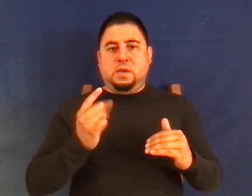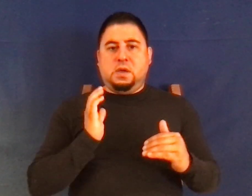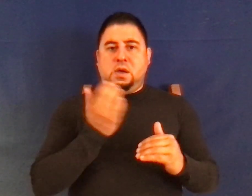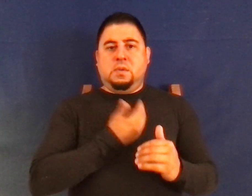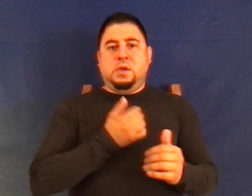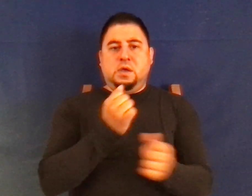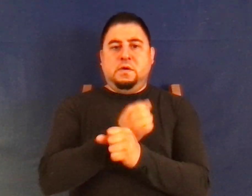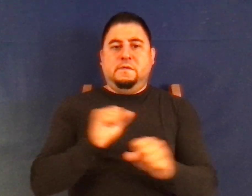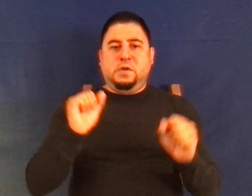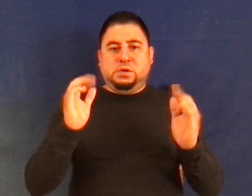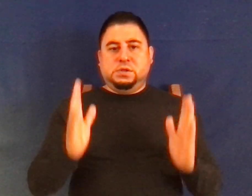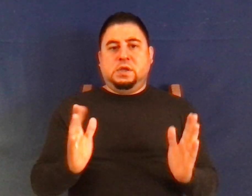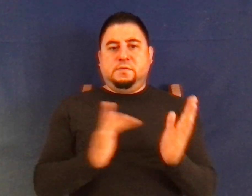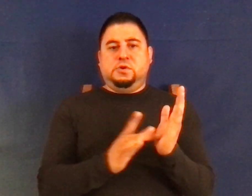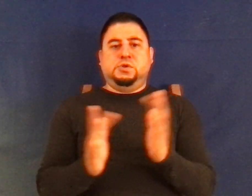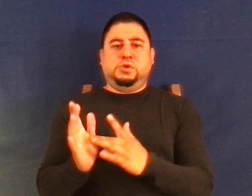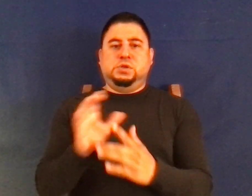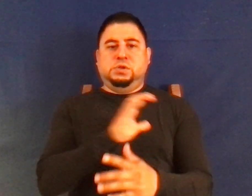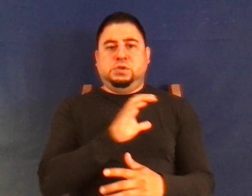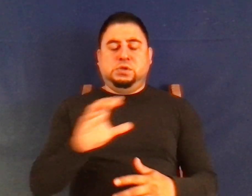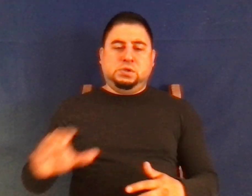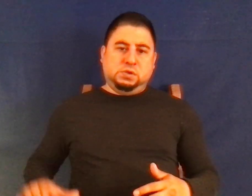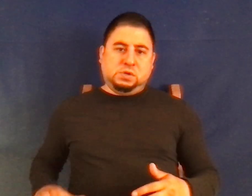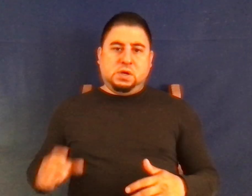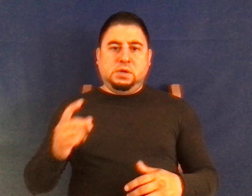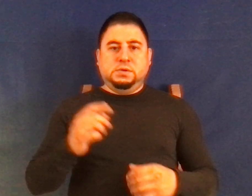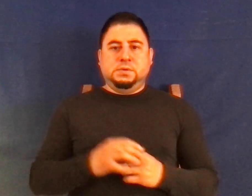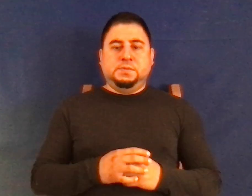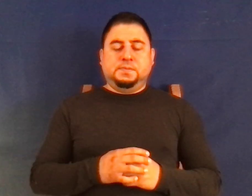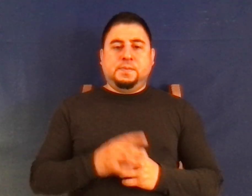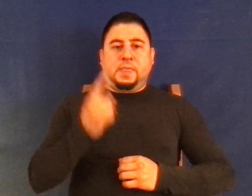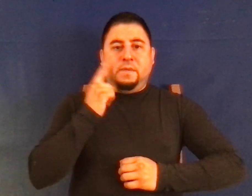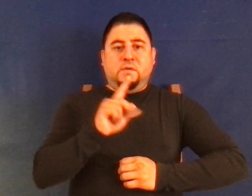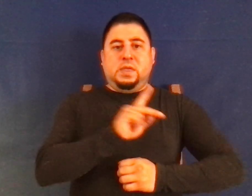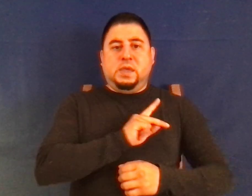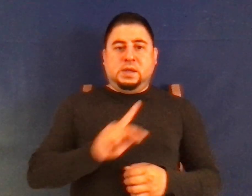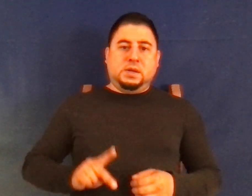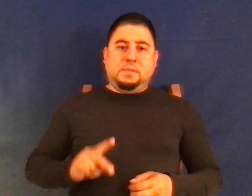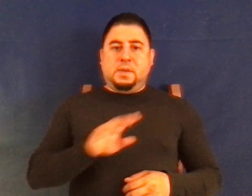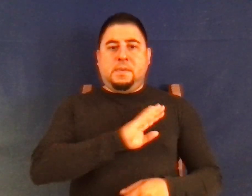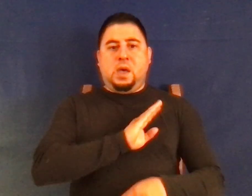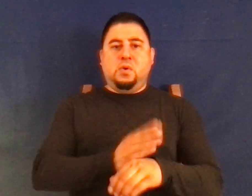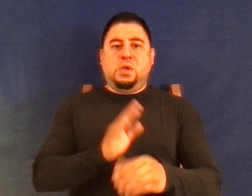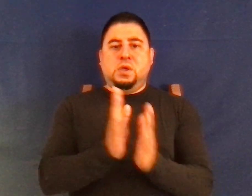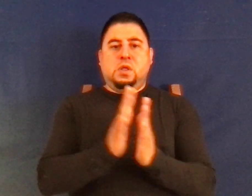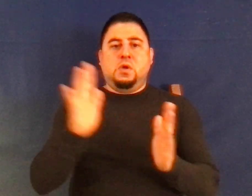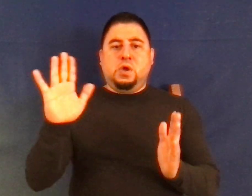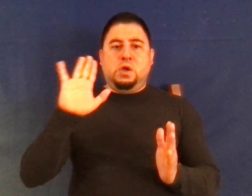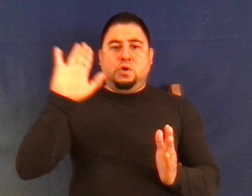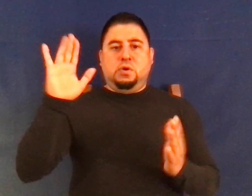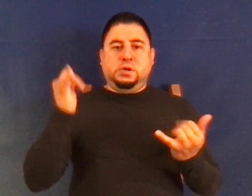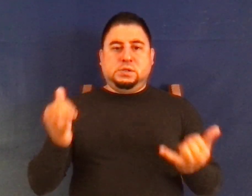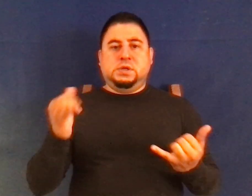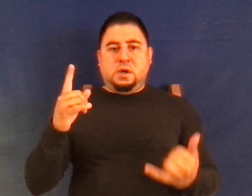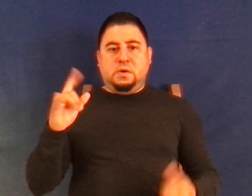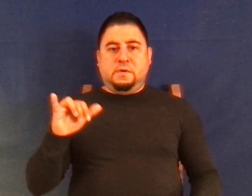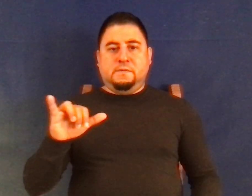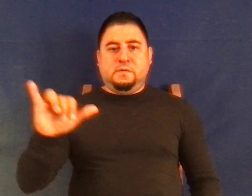the coming of our Savior, Jesus Christ. For the kingdom, the power, and the glory are yours, now and